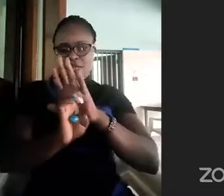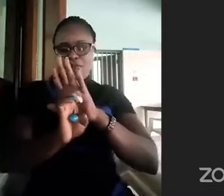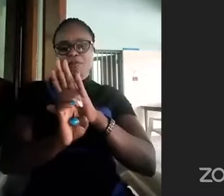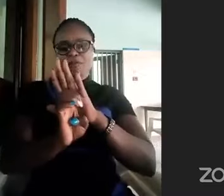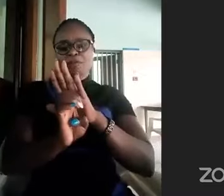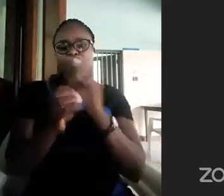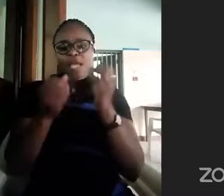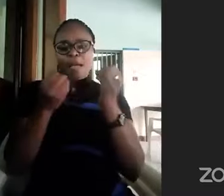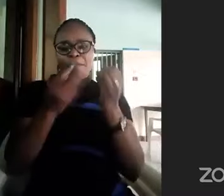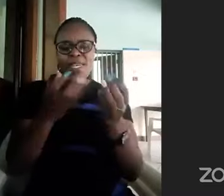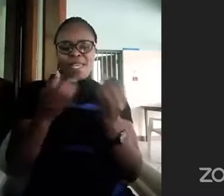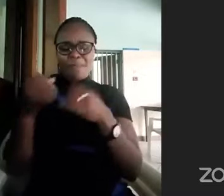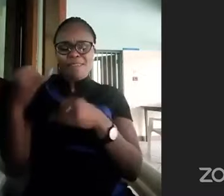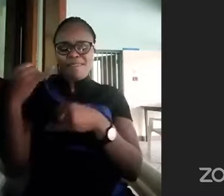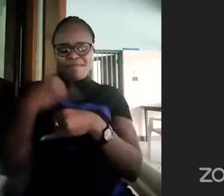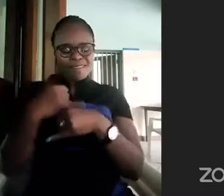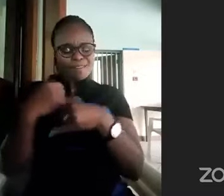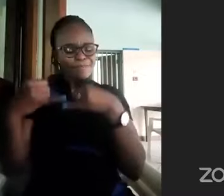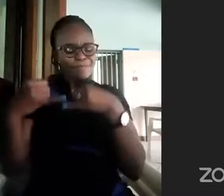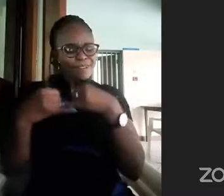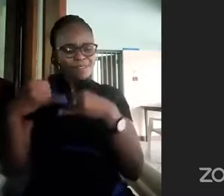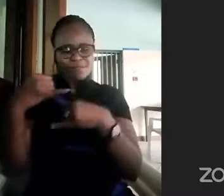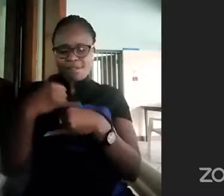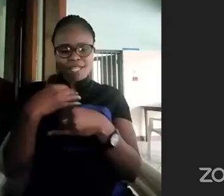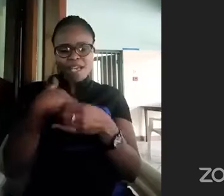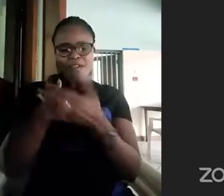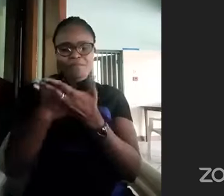the infrastructure that has been set up, most of them are not